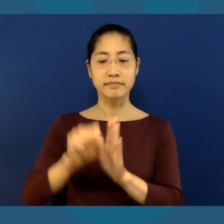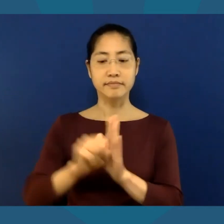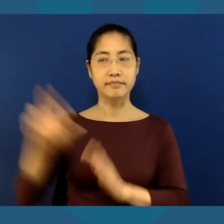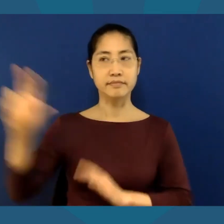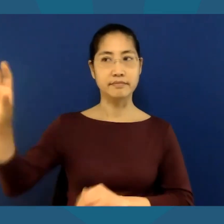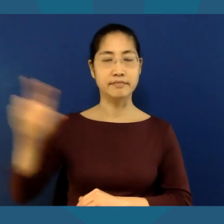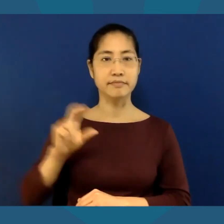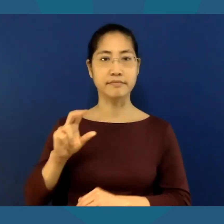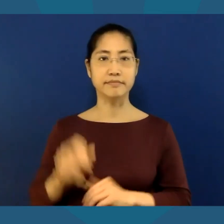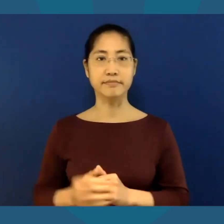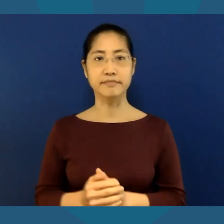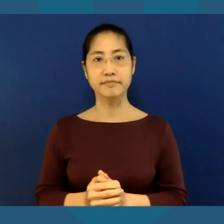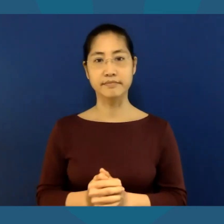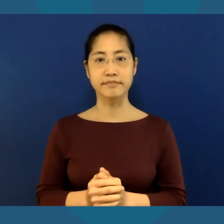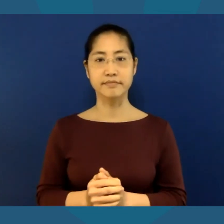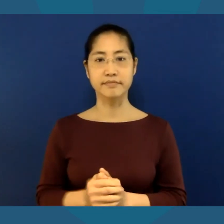Campaign funding,